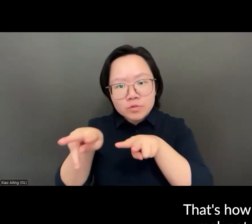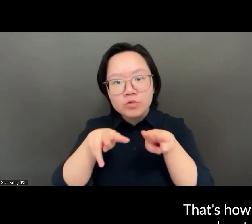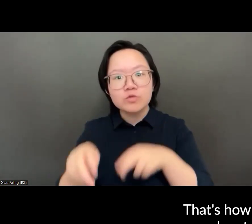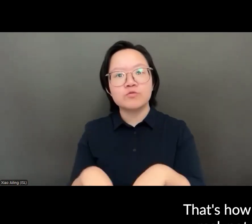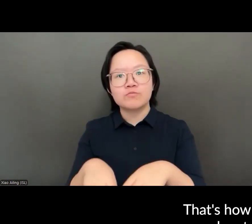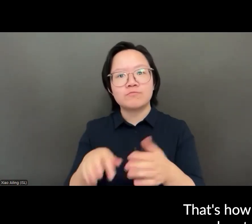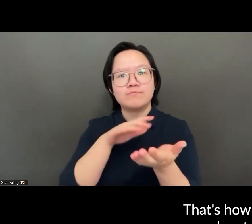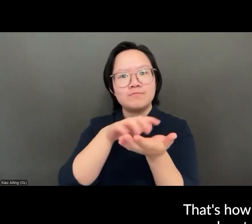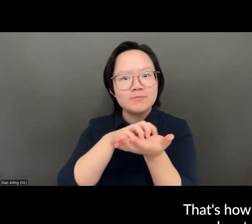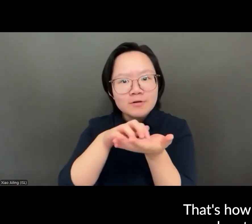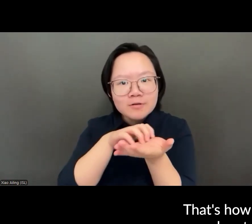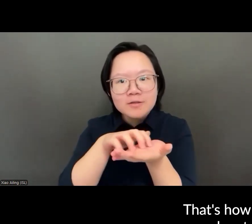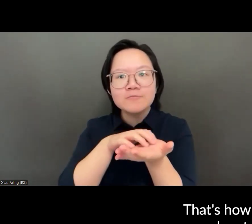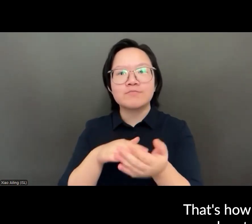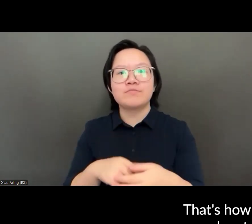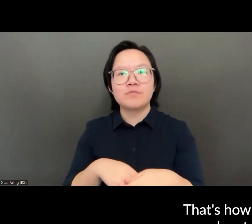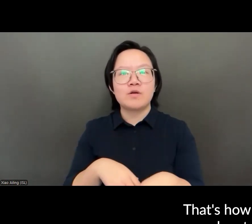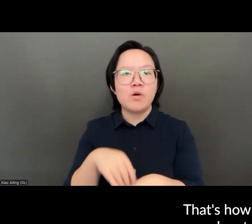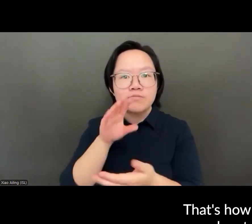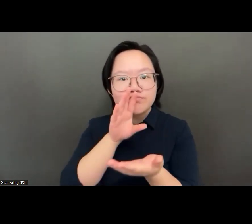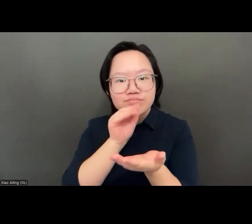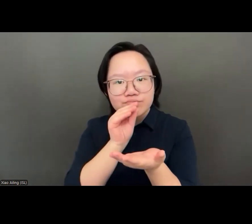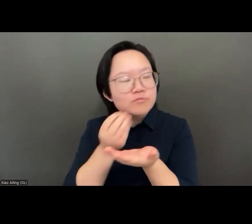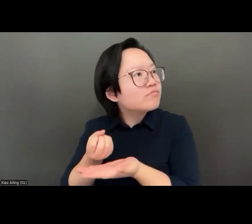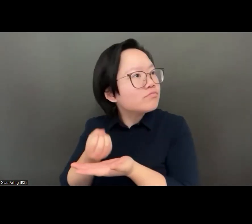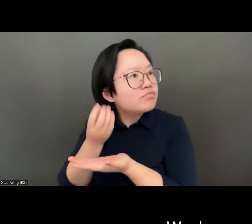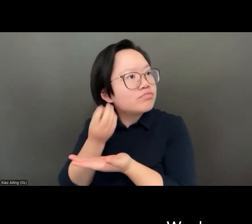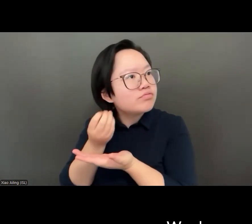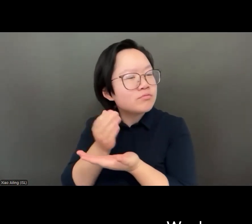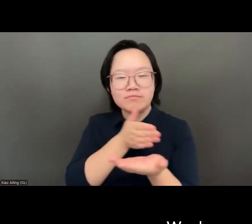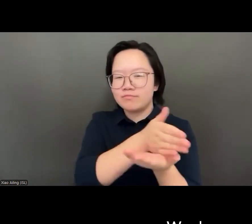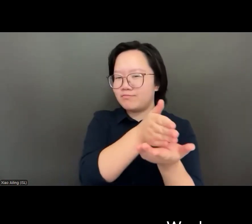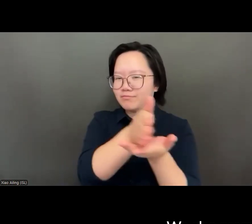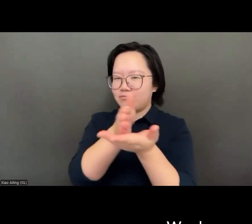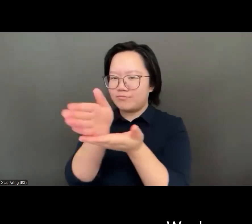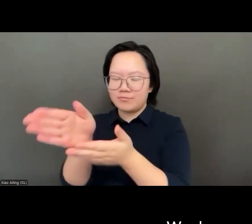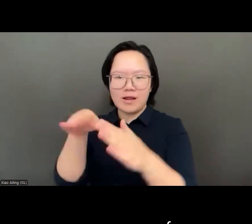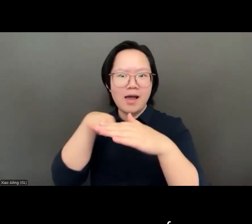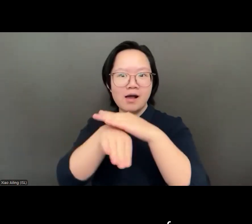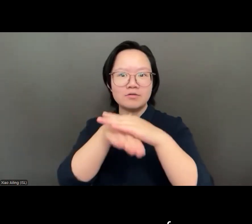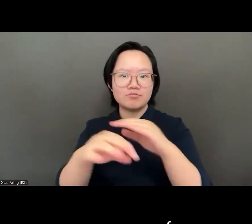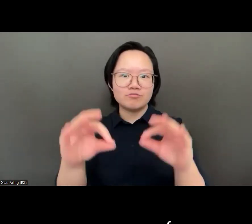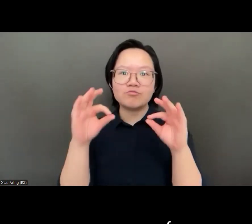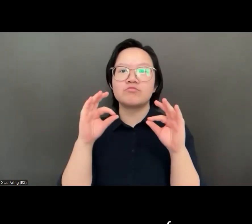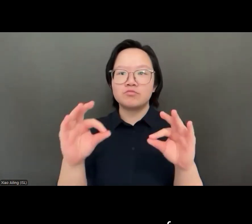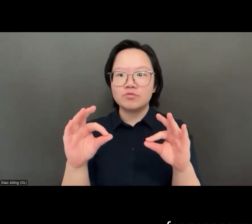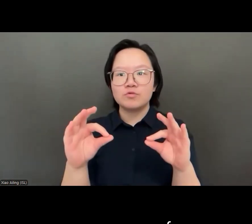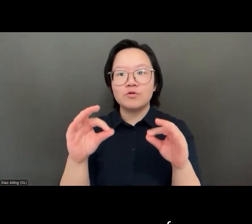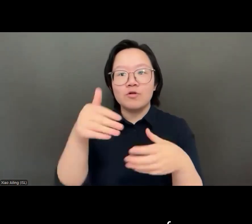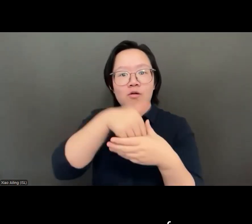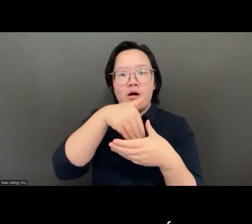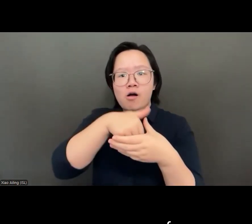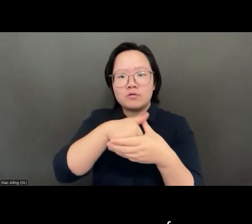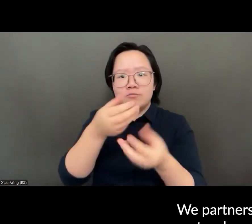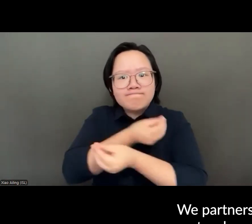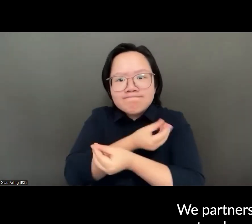how inclusion becomes real, not just theoretical. We also promote Parents Network for peer counseling and